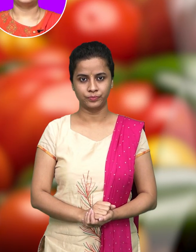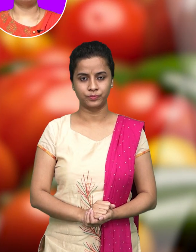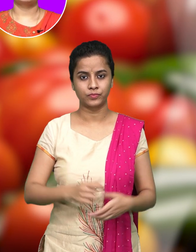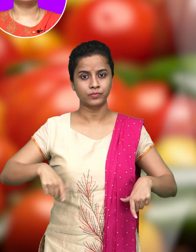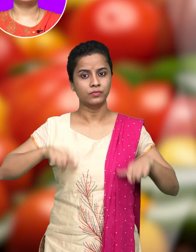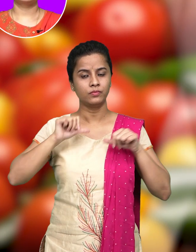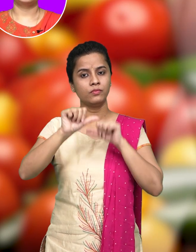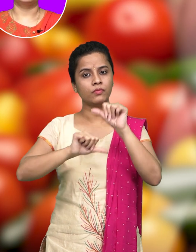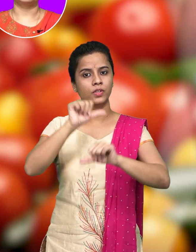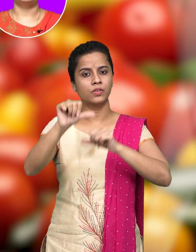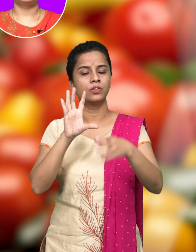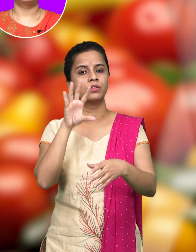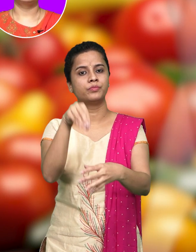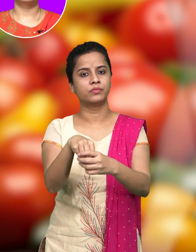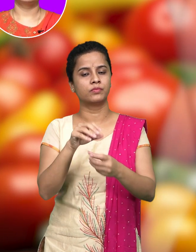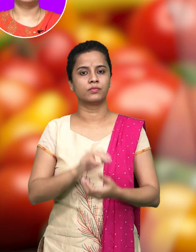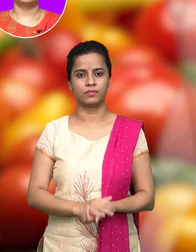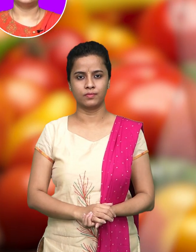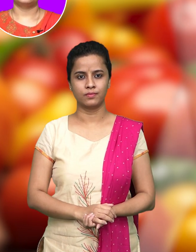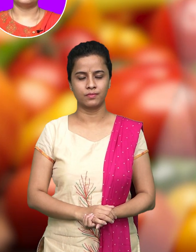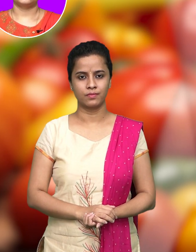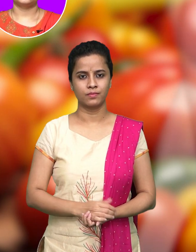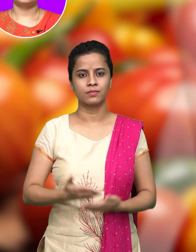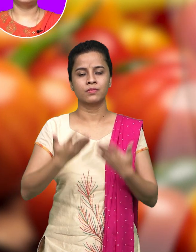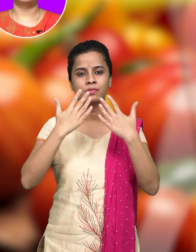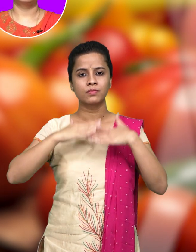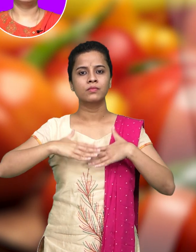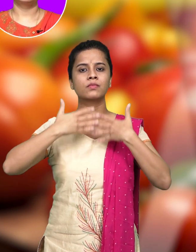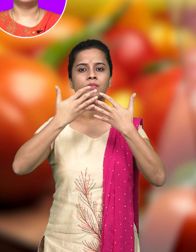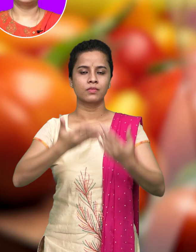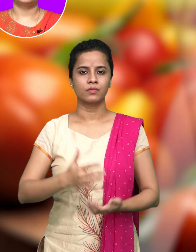The life processes include respiration,